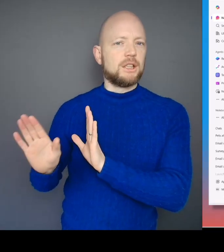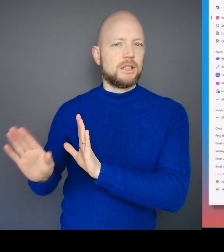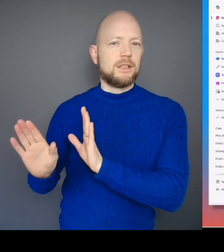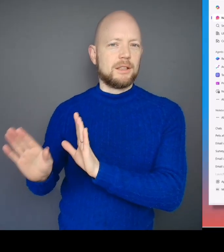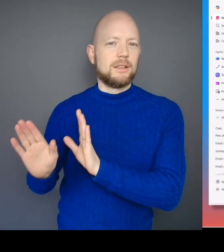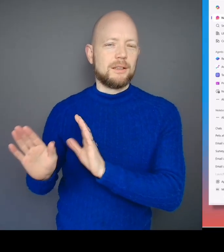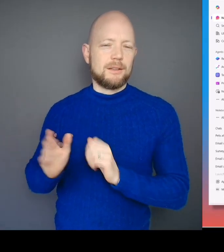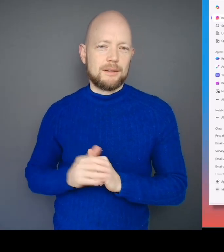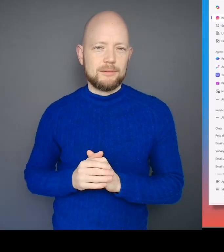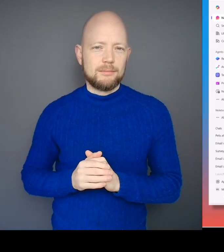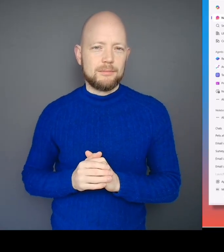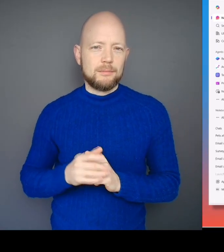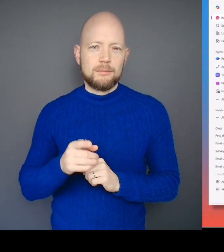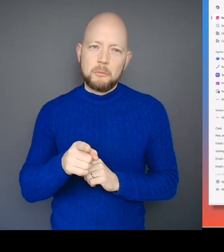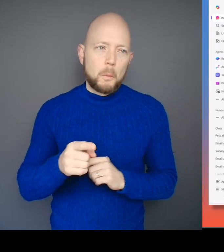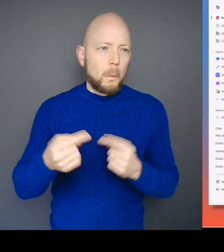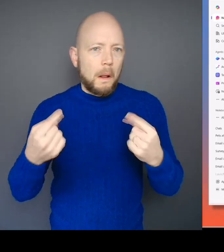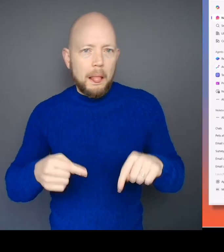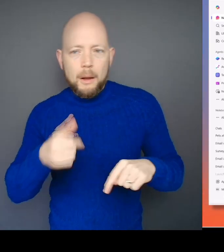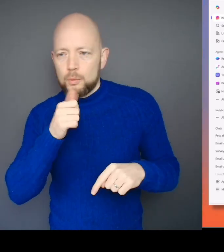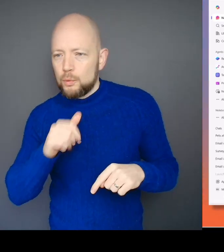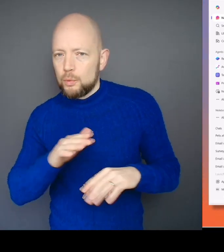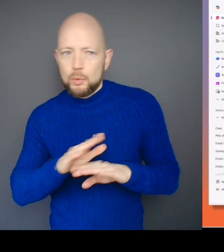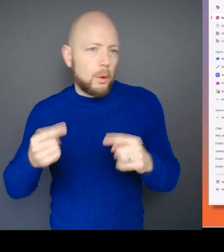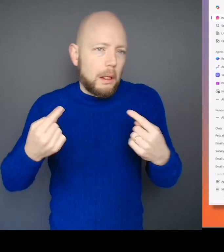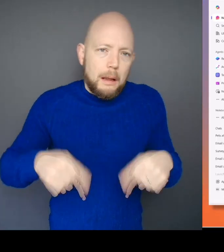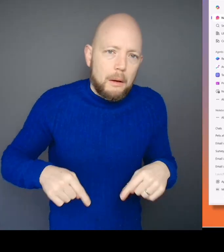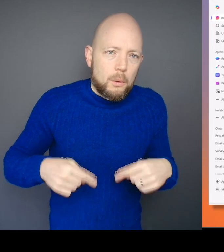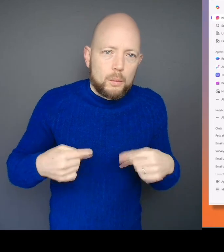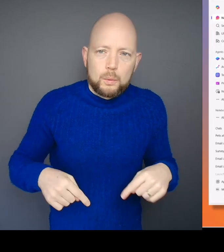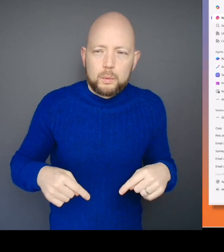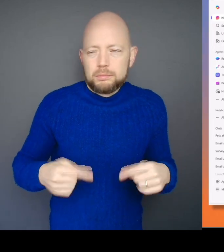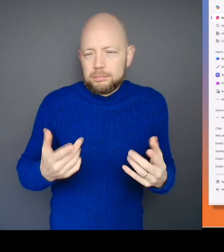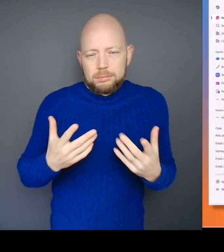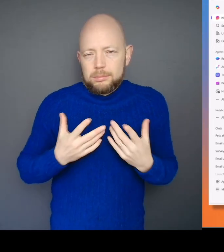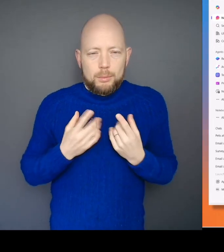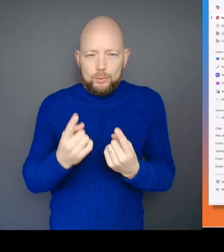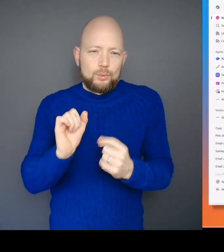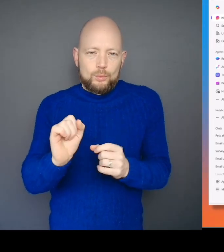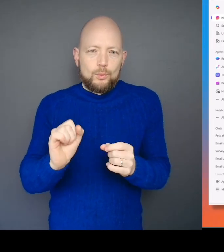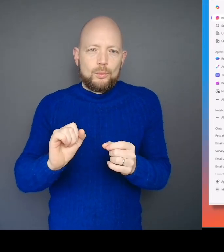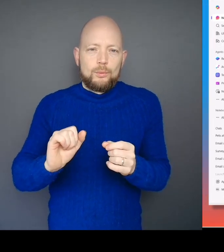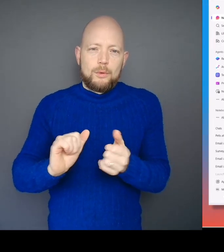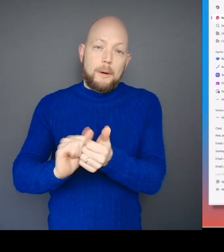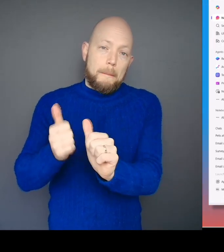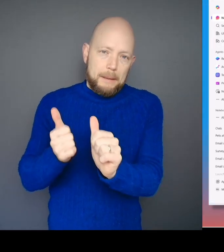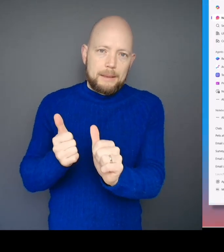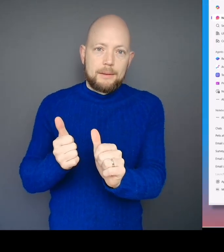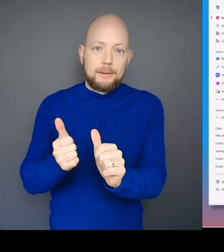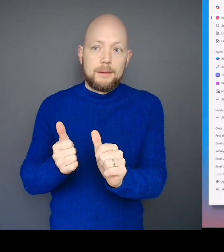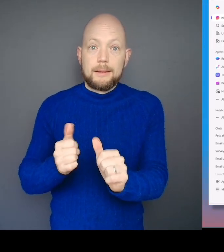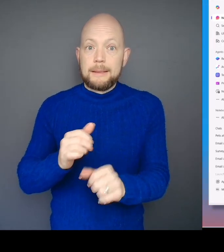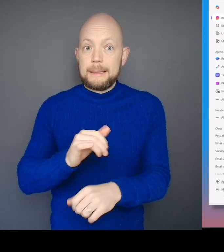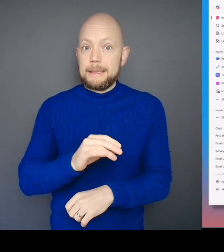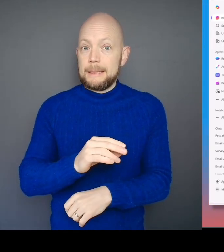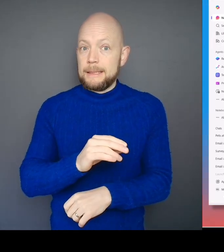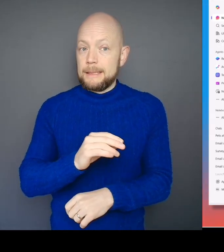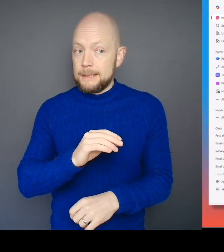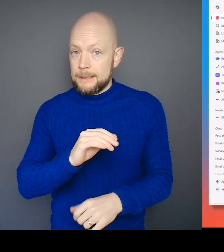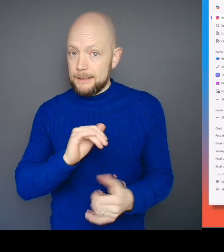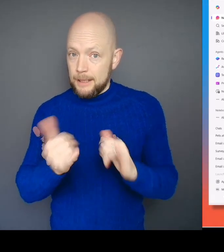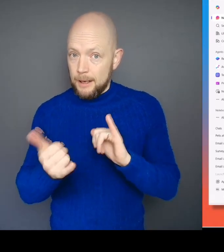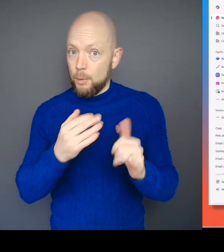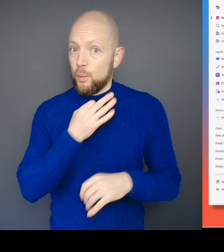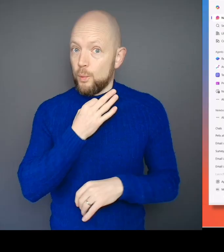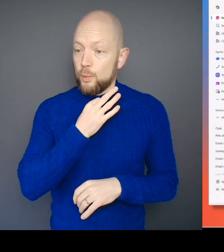either have some special arrangement with ChatGPT or you've been told not to use it for work. That is a public product. If you go putting